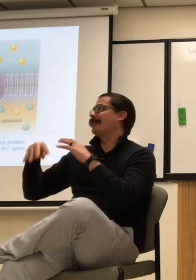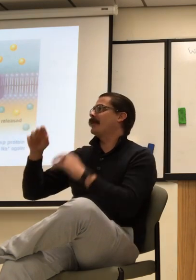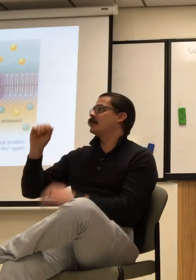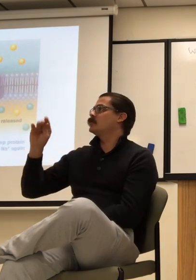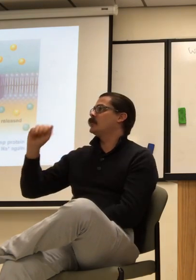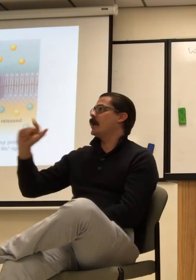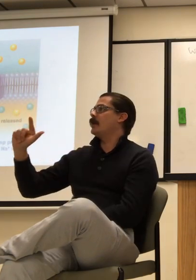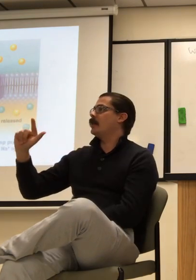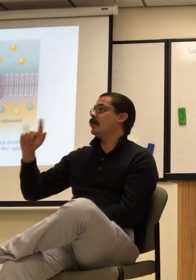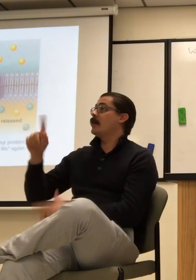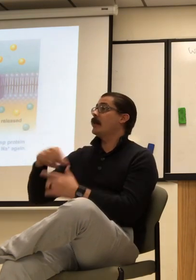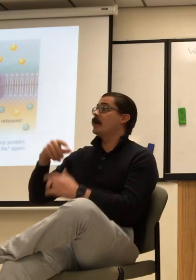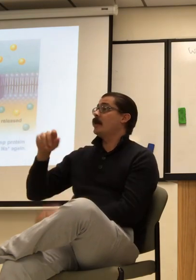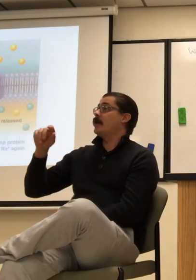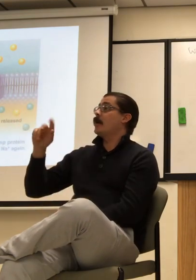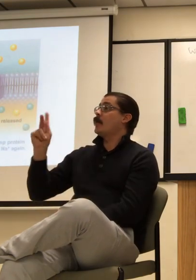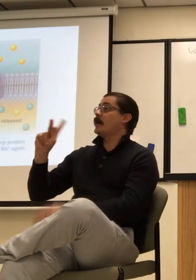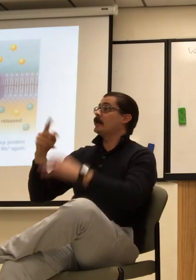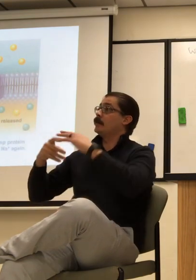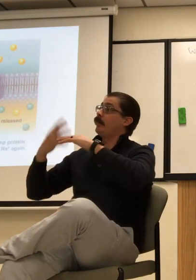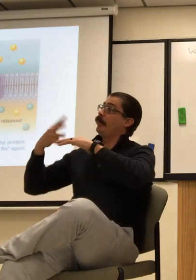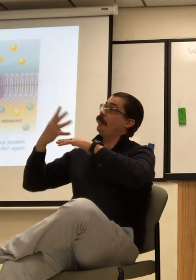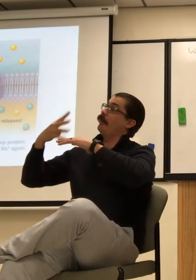And there are potassium leak channels.